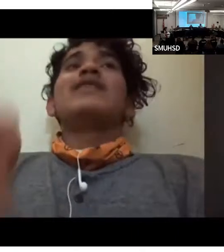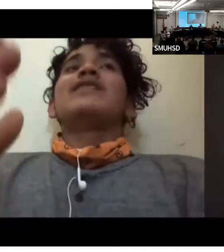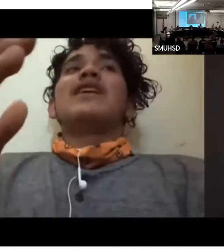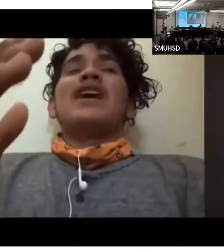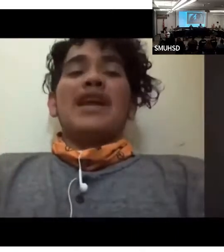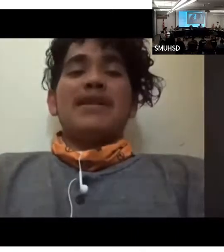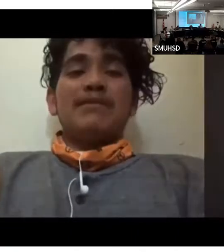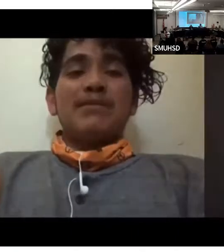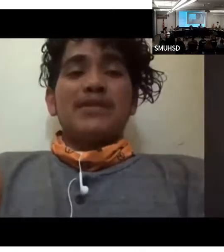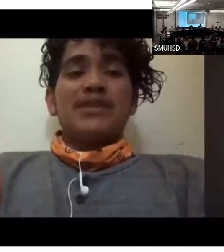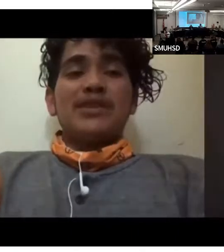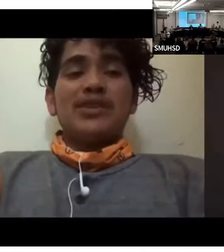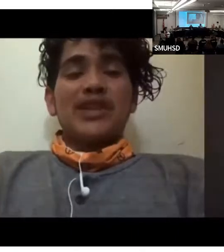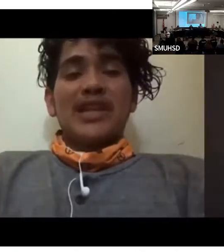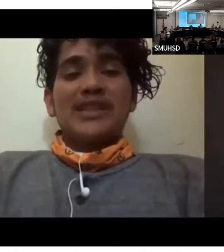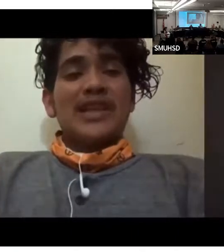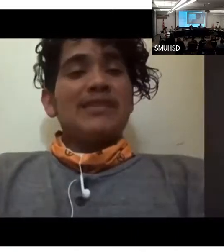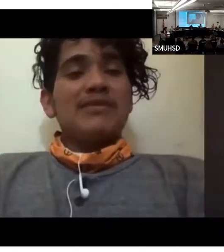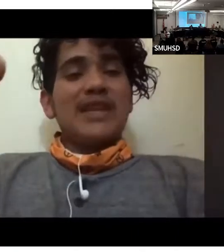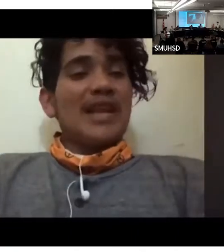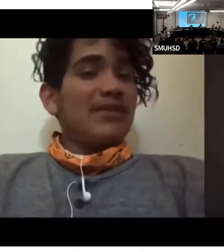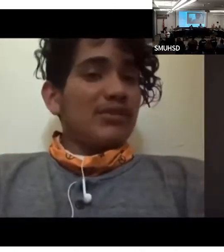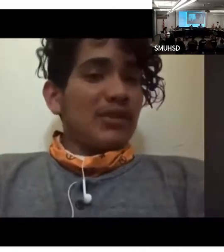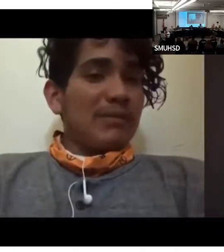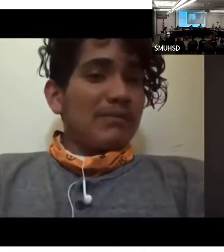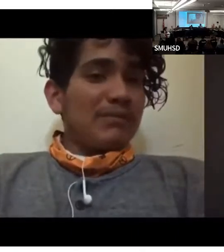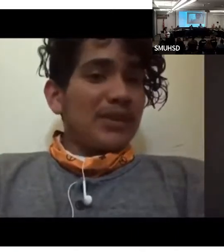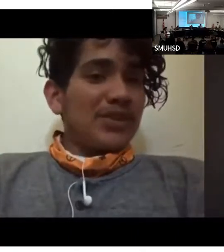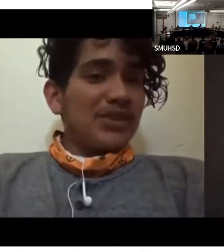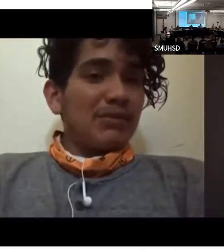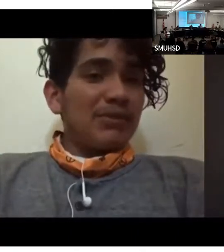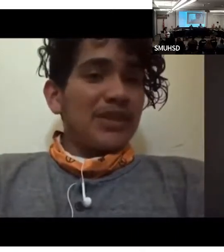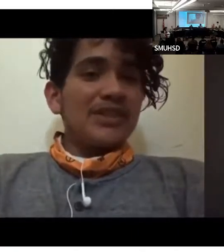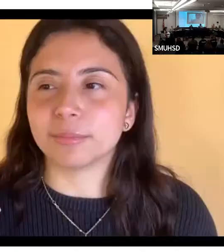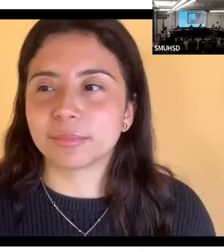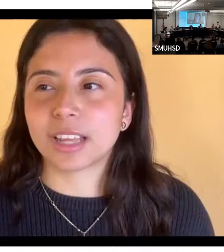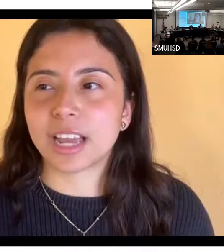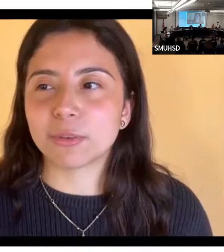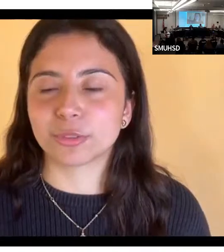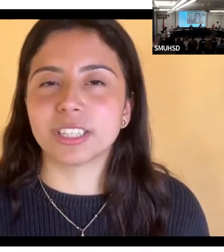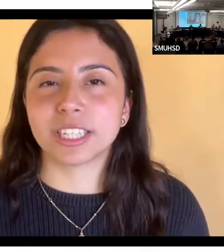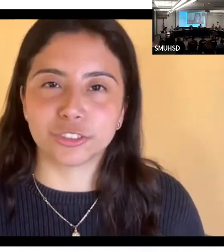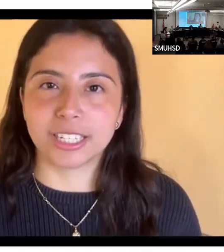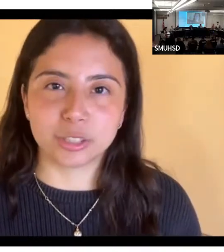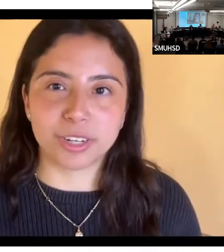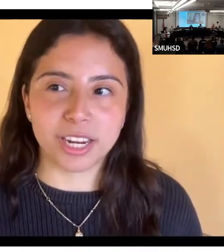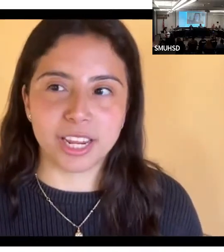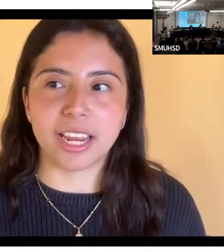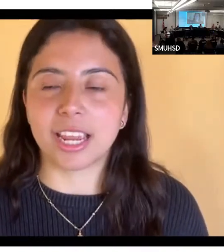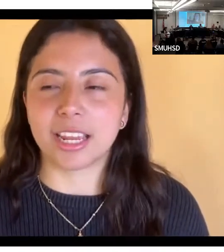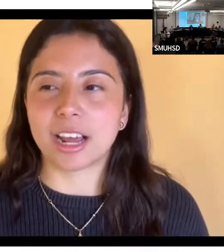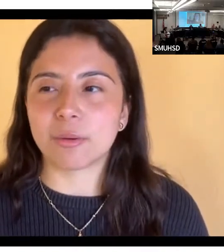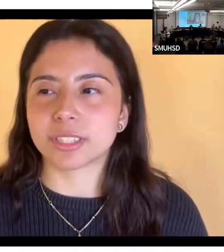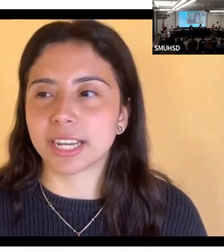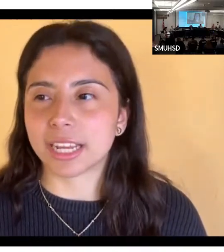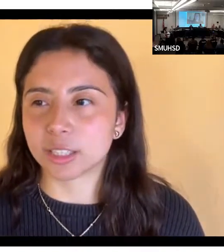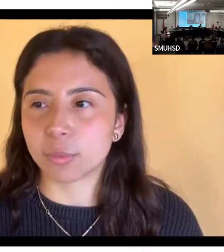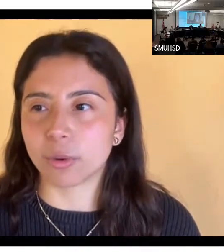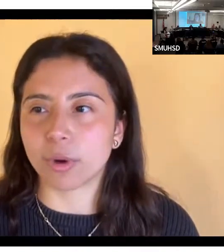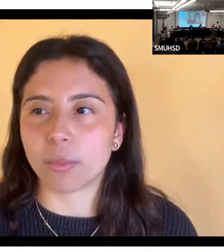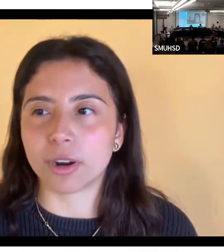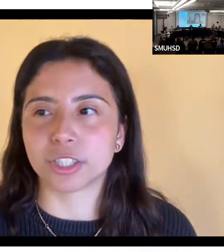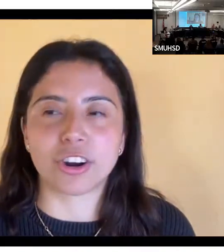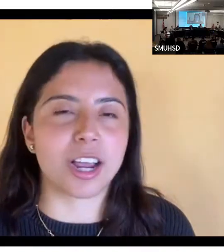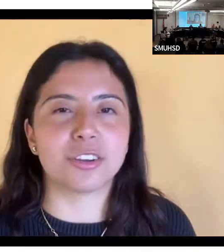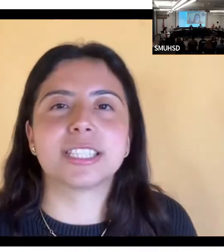before, and I just can say thank you to the teachers of Bridge. I was really like drained this one day, and I was like at